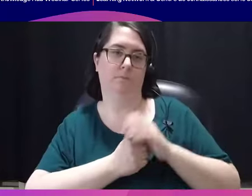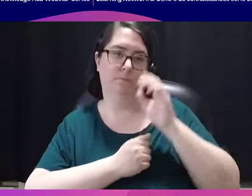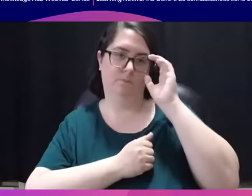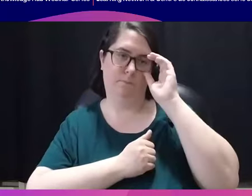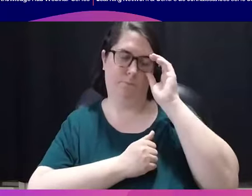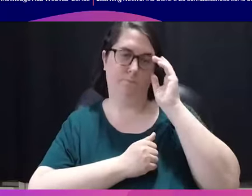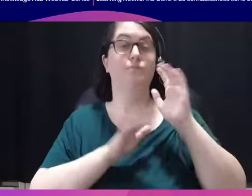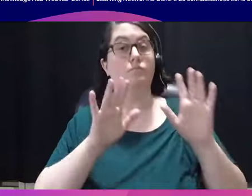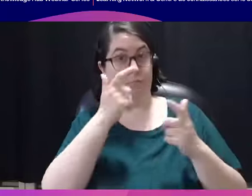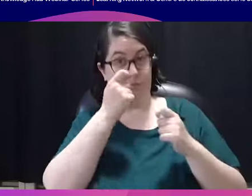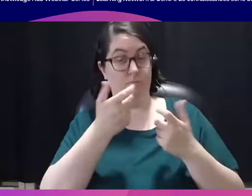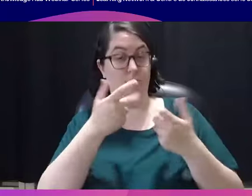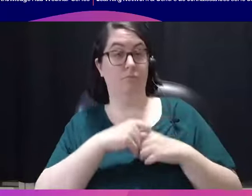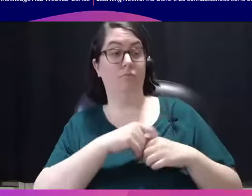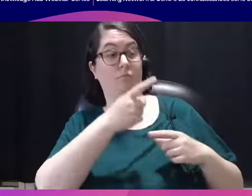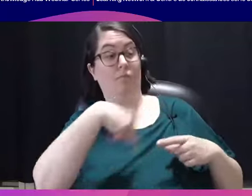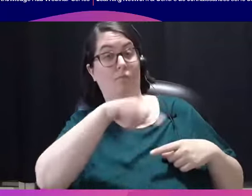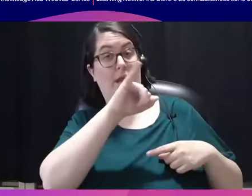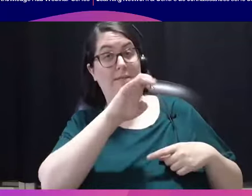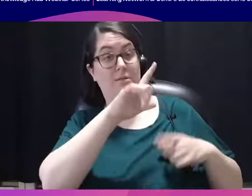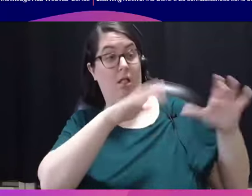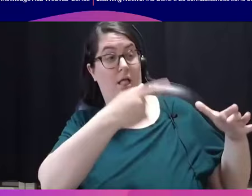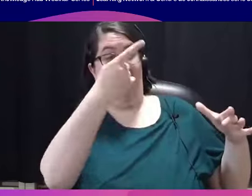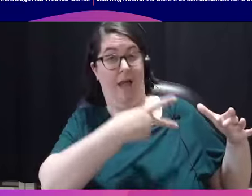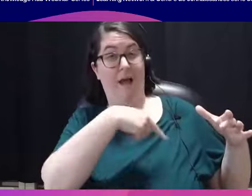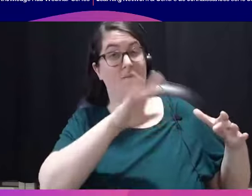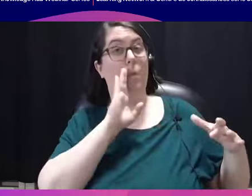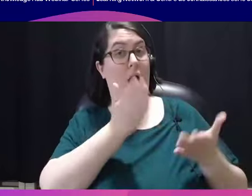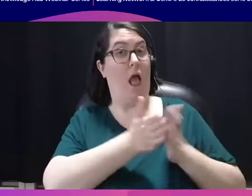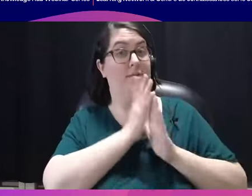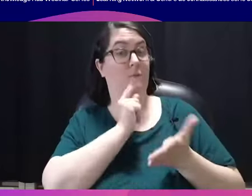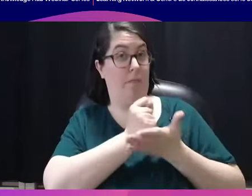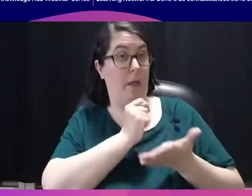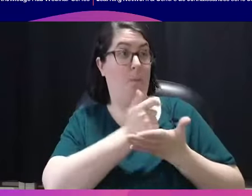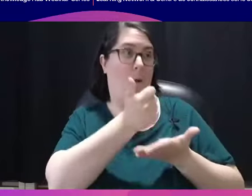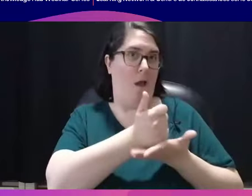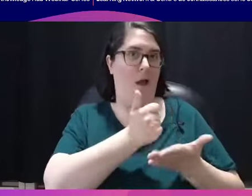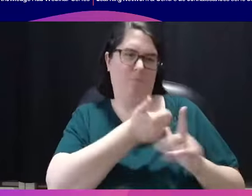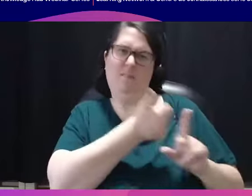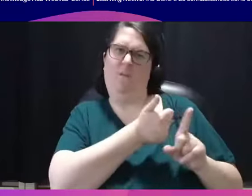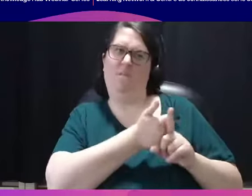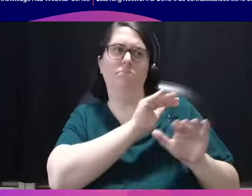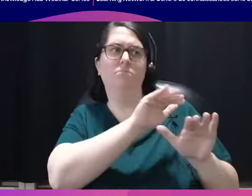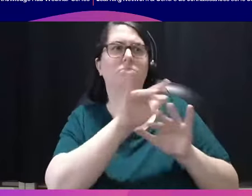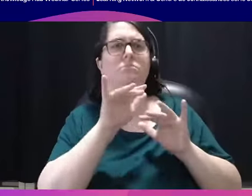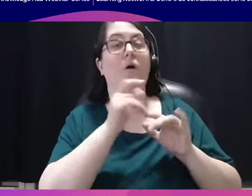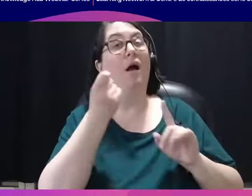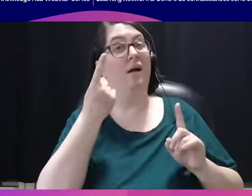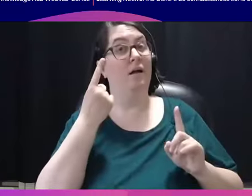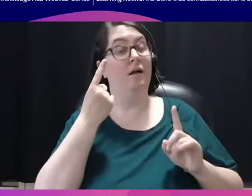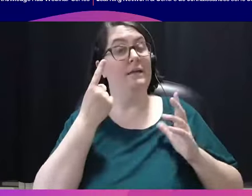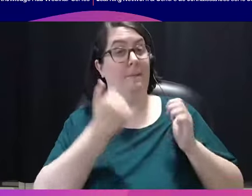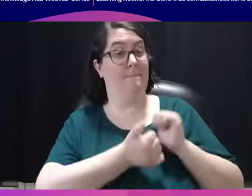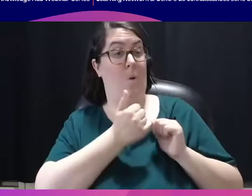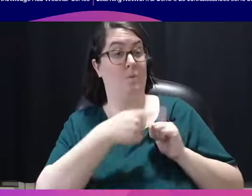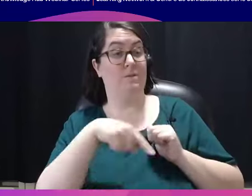Interestingly, over half of incels actually seek counseling and therapeutic services on their own. However, most of